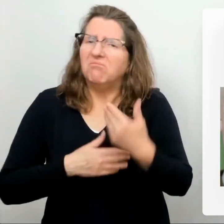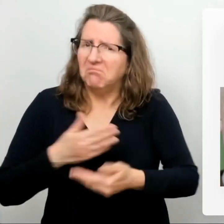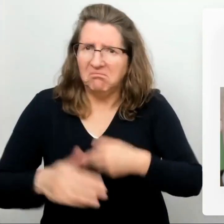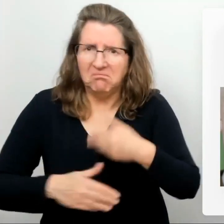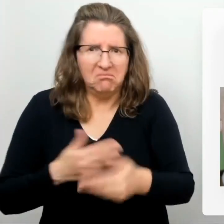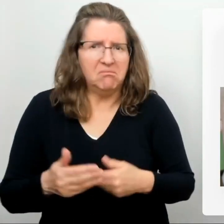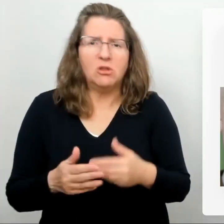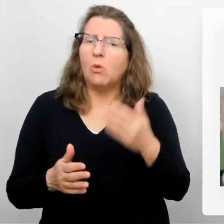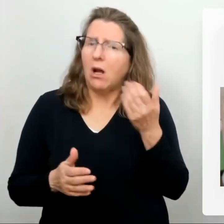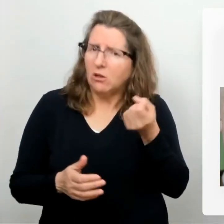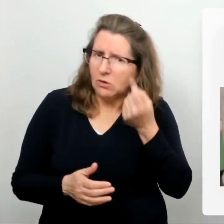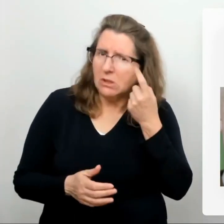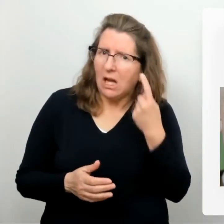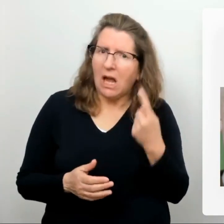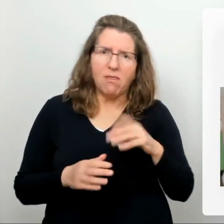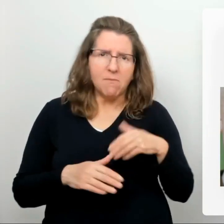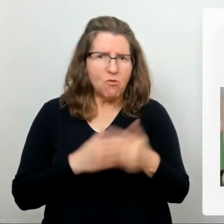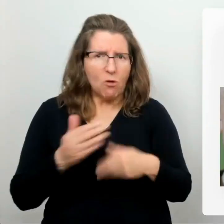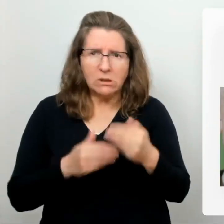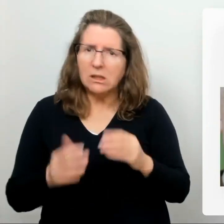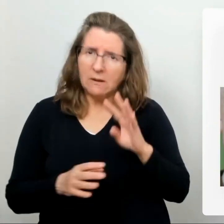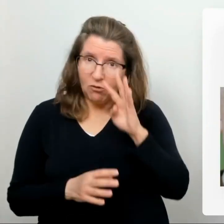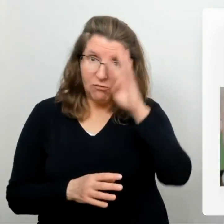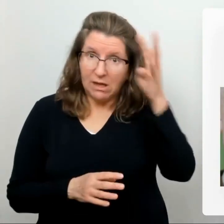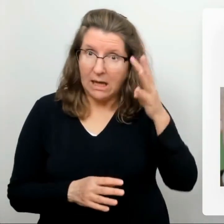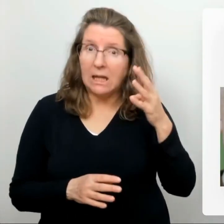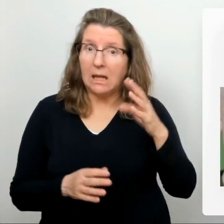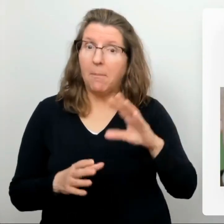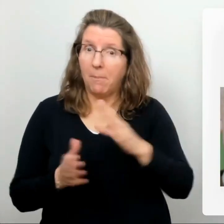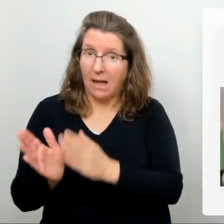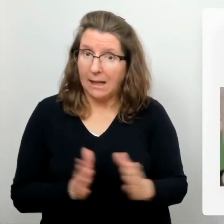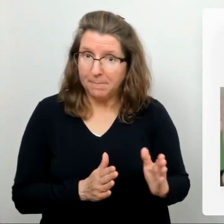I want to take some time to go through the process of creating these plans.